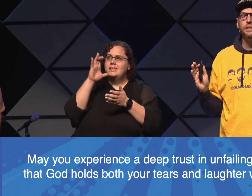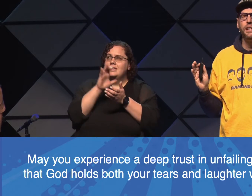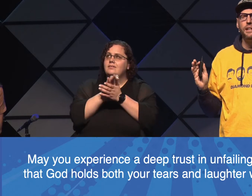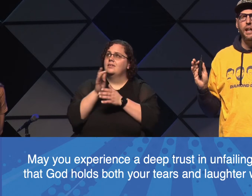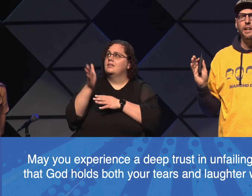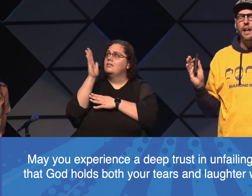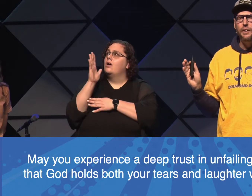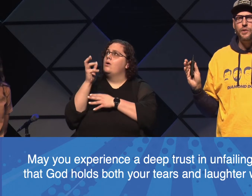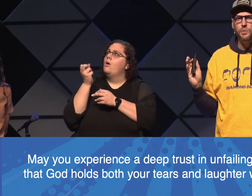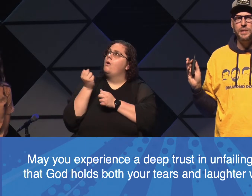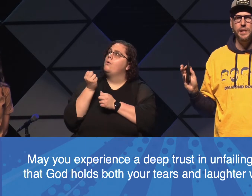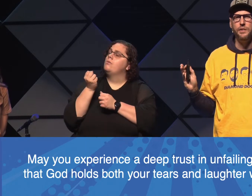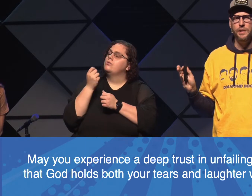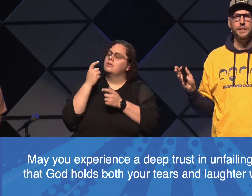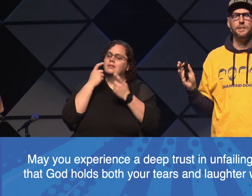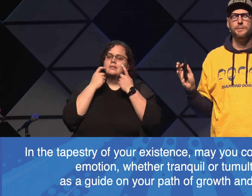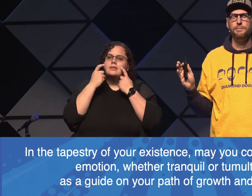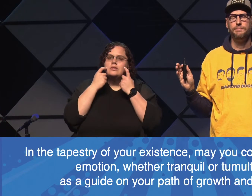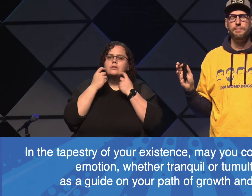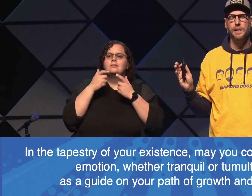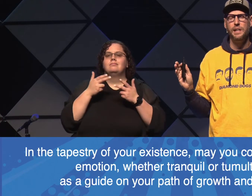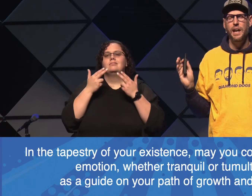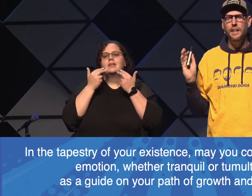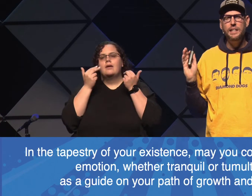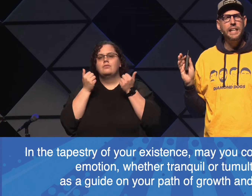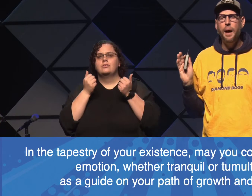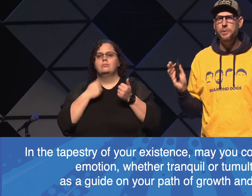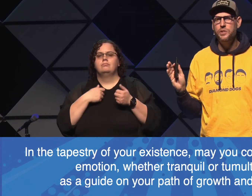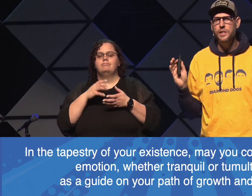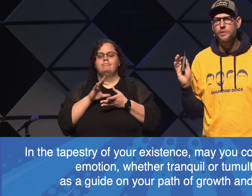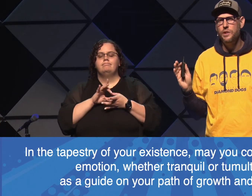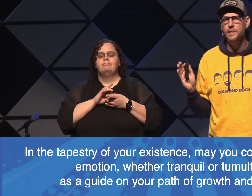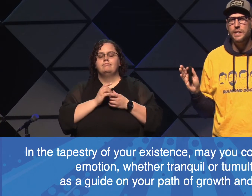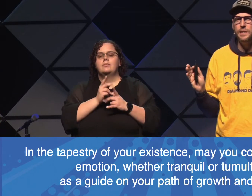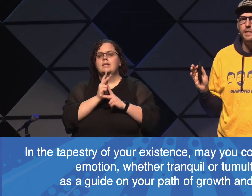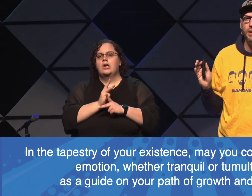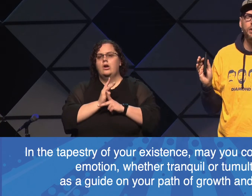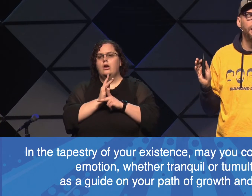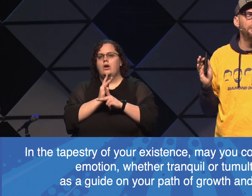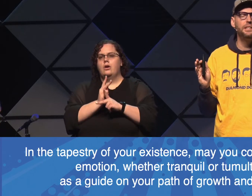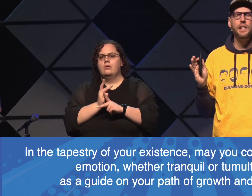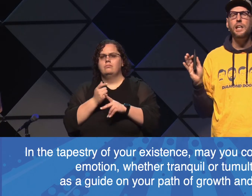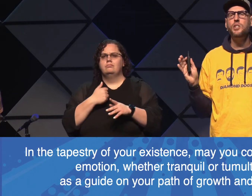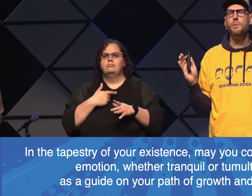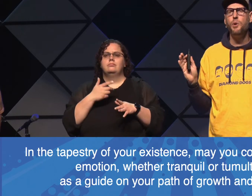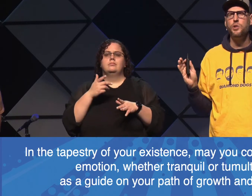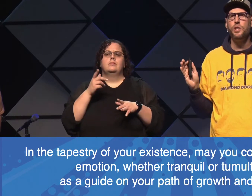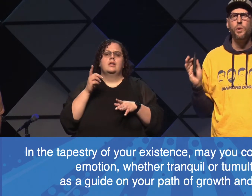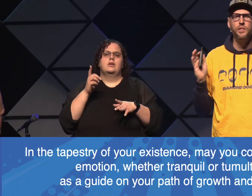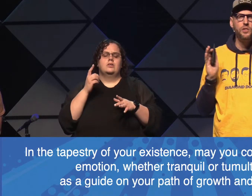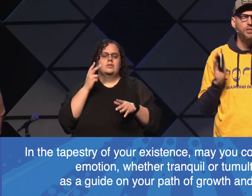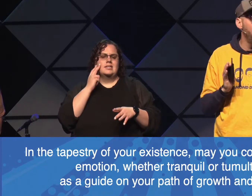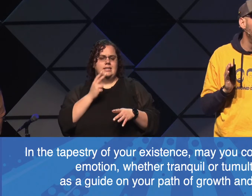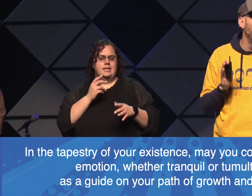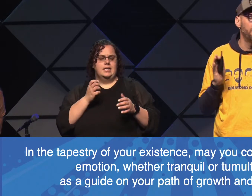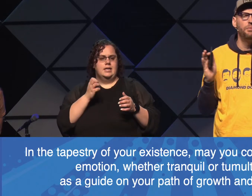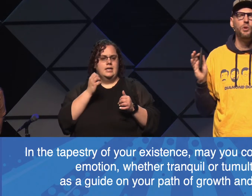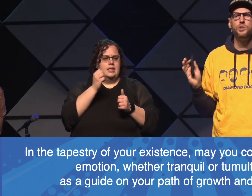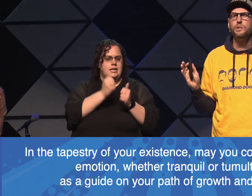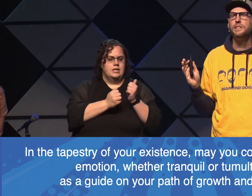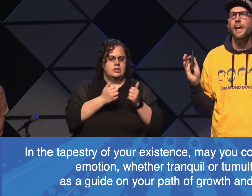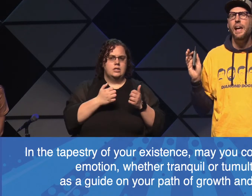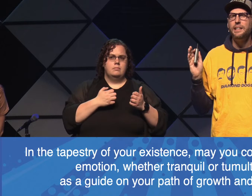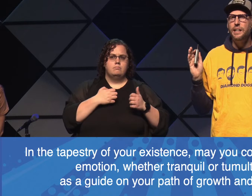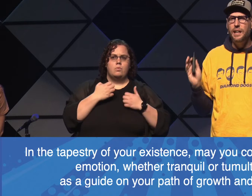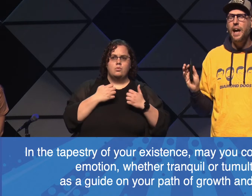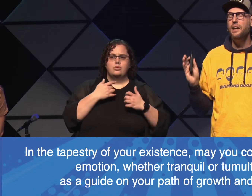tears and laughter with tenderness. In the tapestry of your existence, may you come to see each emotion, whether tranquil or